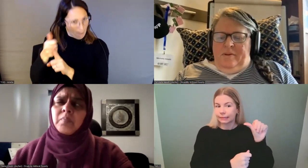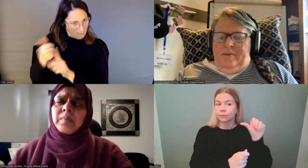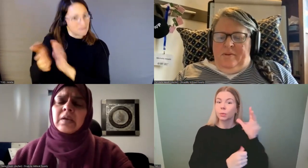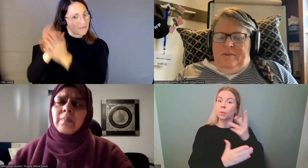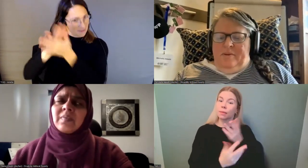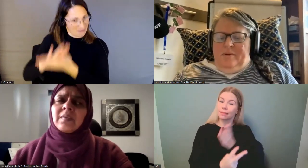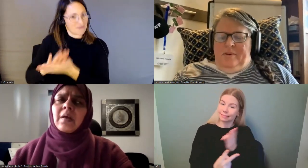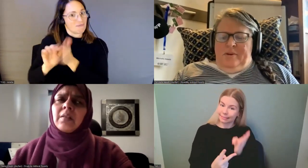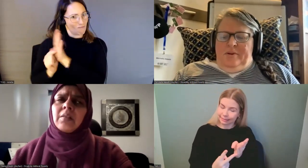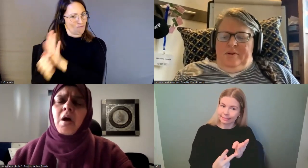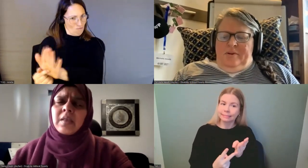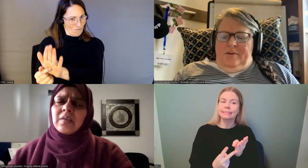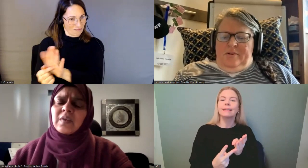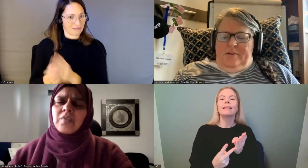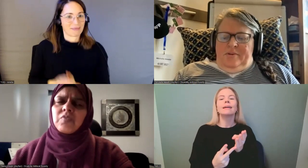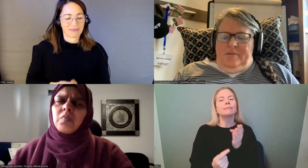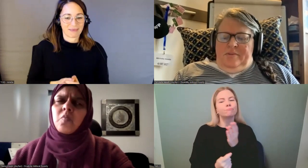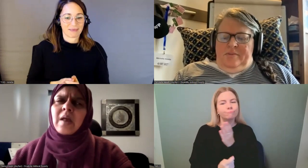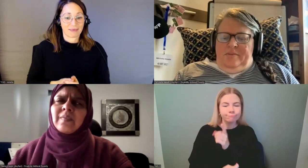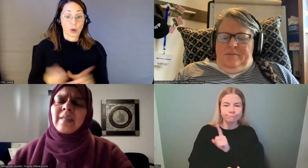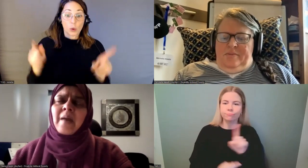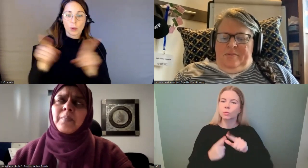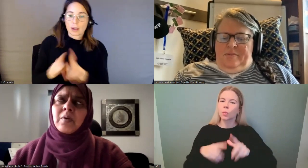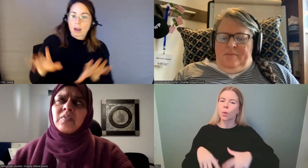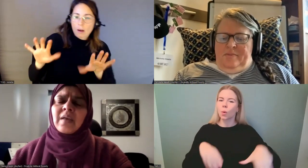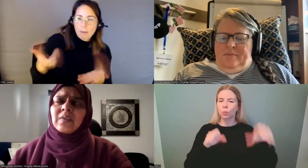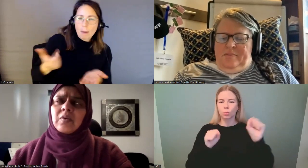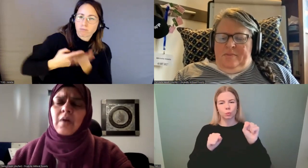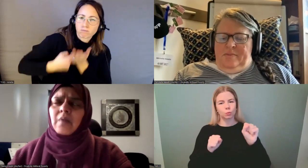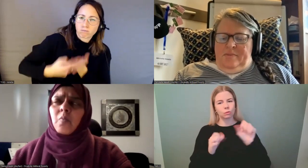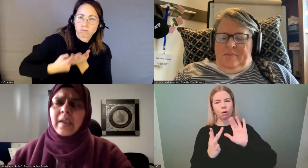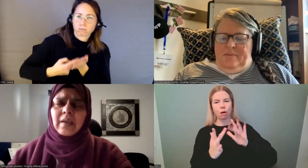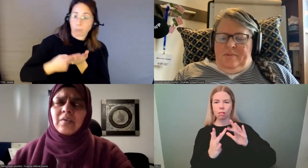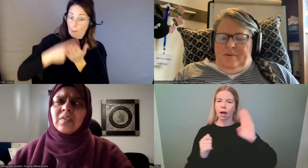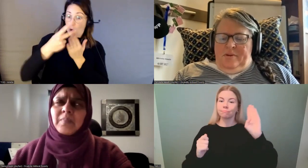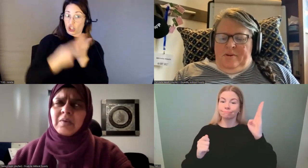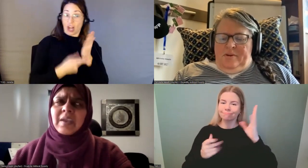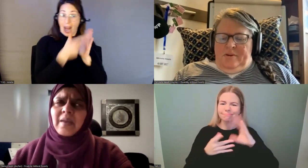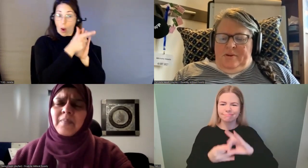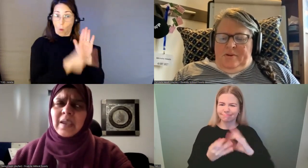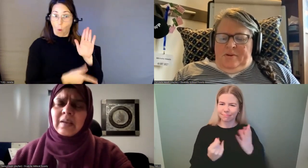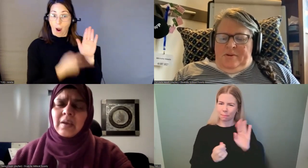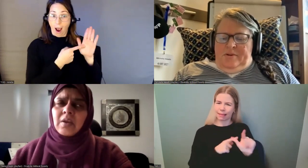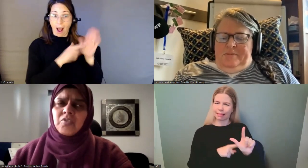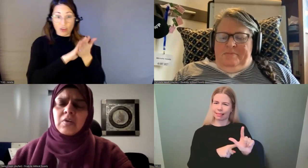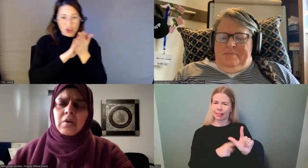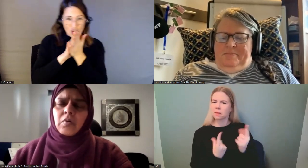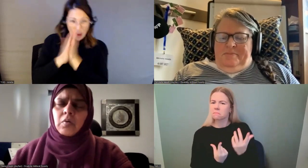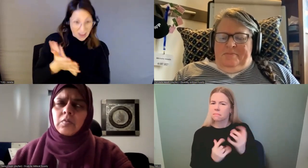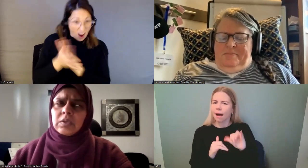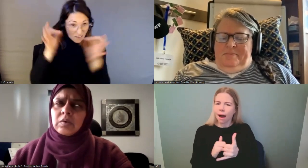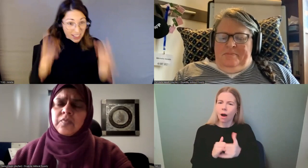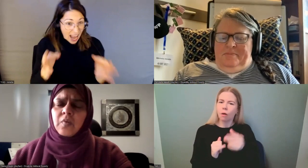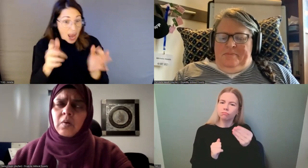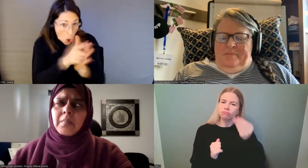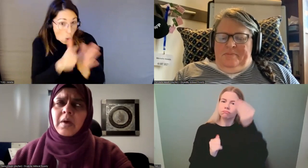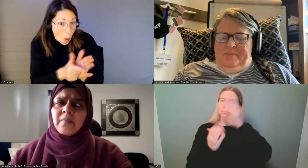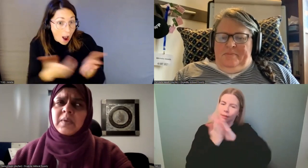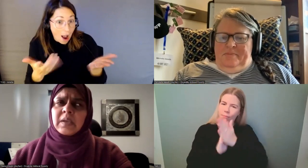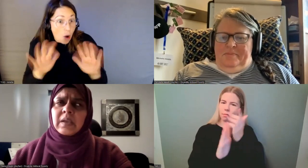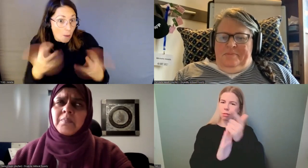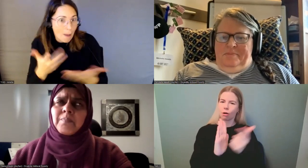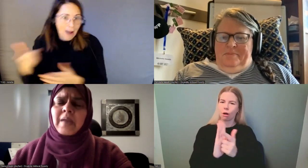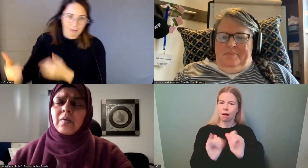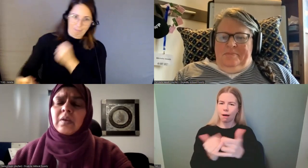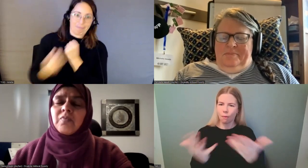a bill becomes law in this country. What's that process? You know, our Where's the Bill campaign took a whole new form